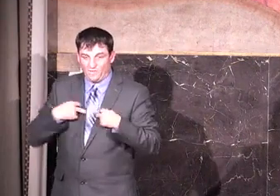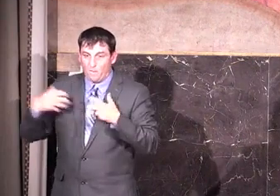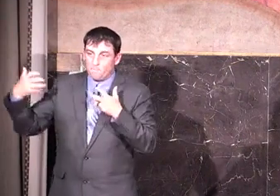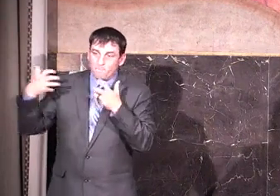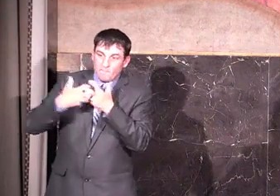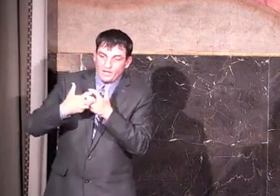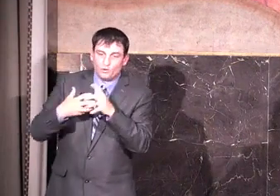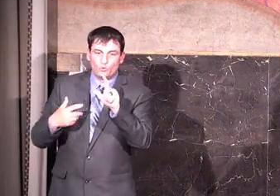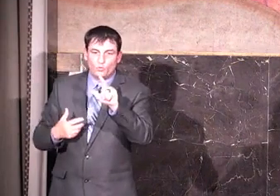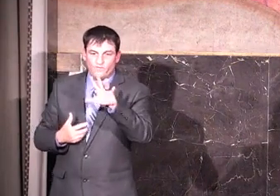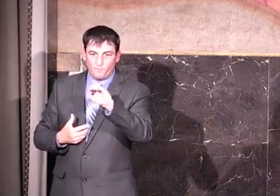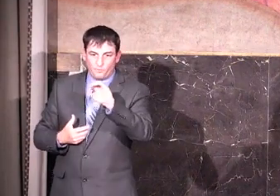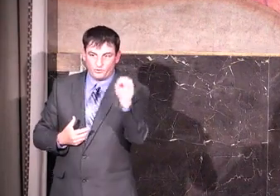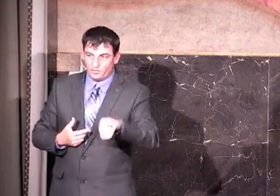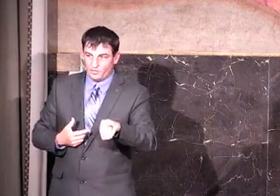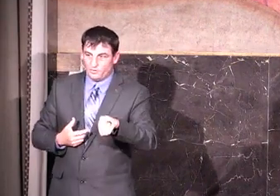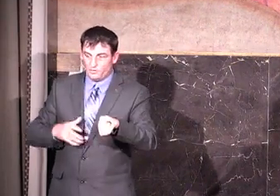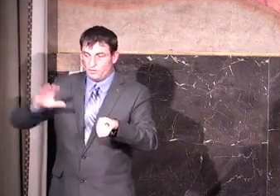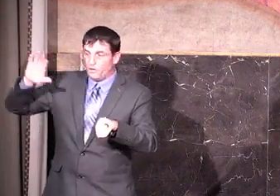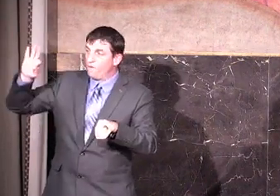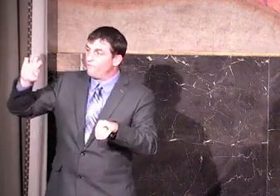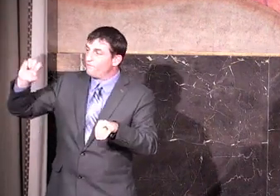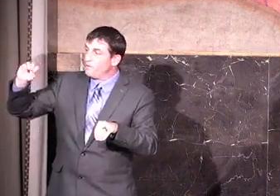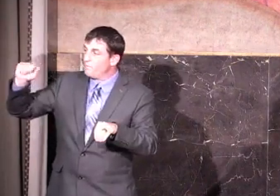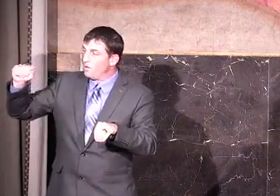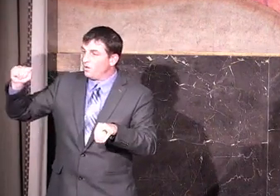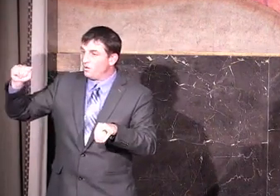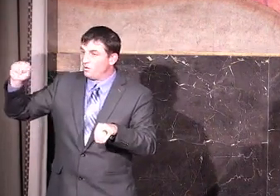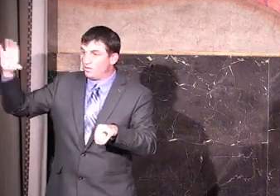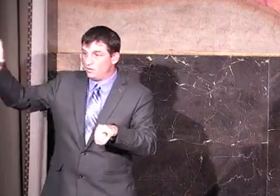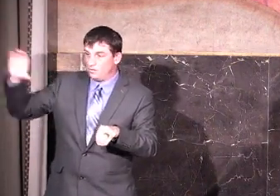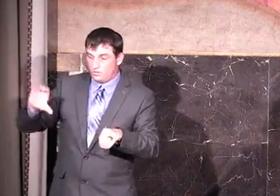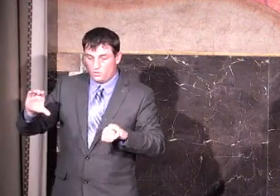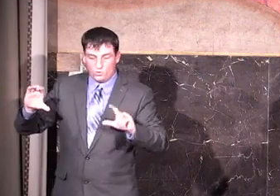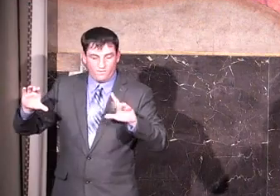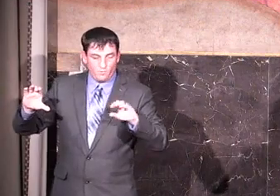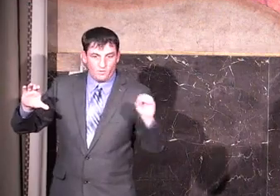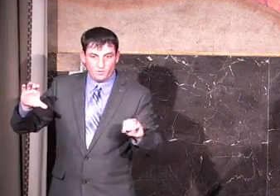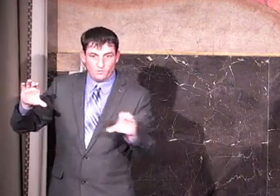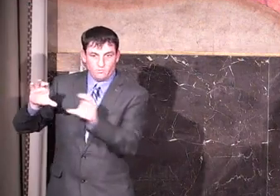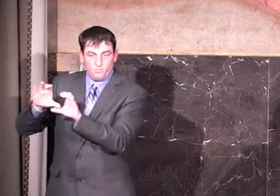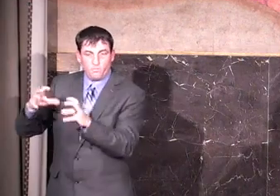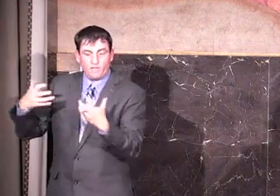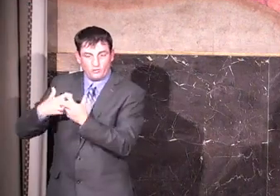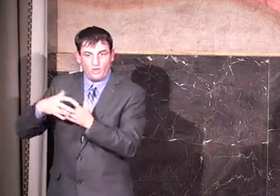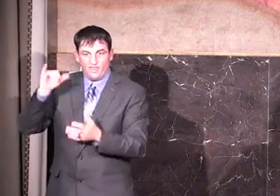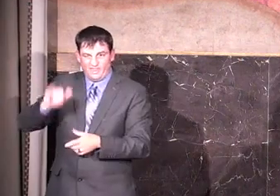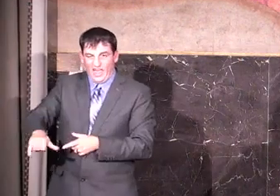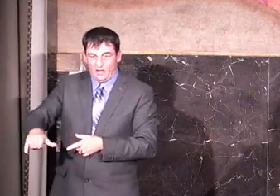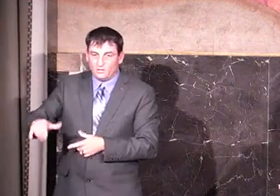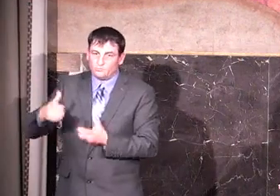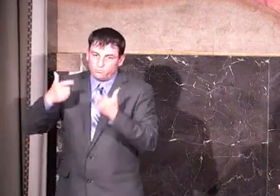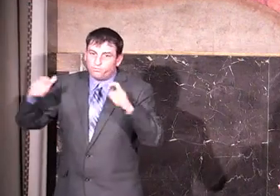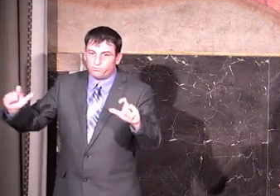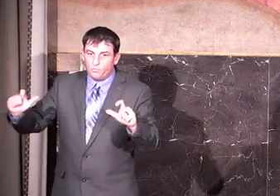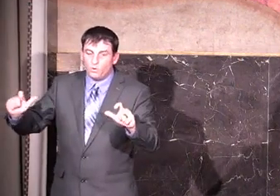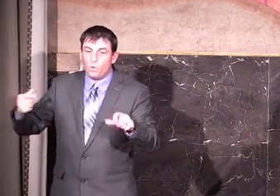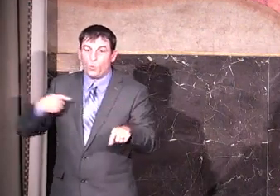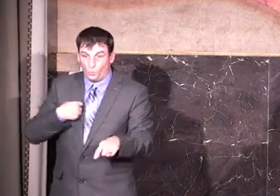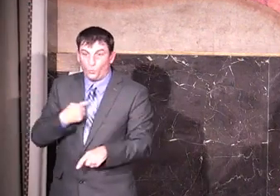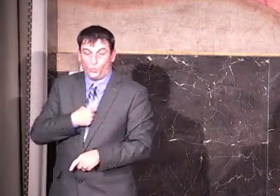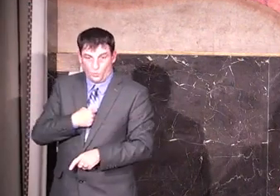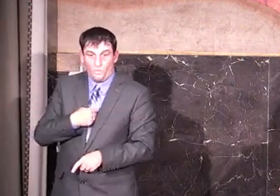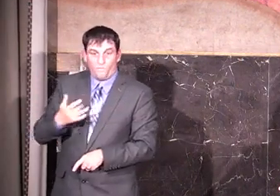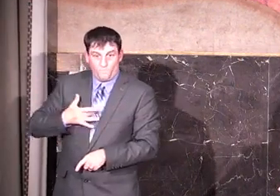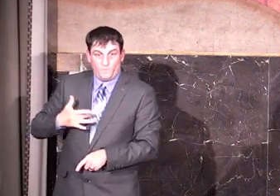25% on all of the FEMA approved expenditures. That is going to be considerable. And so we do believe we